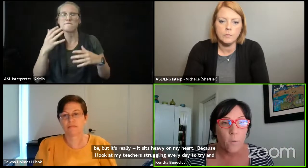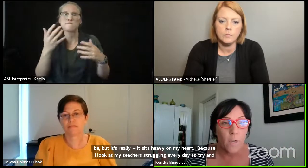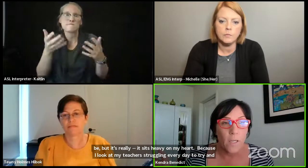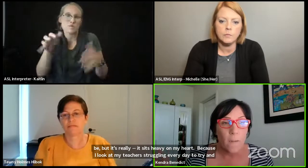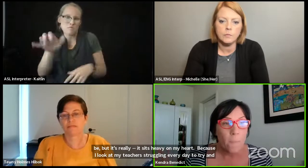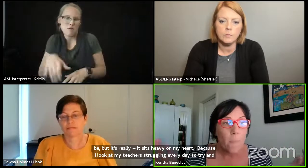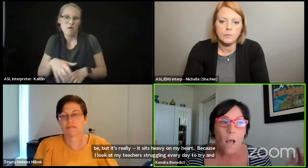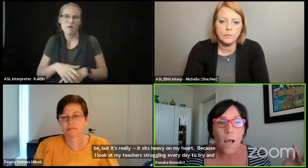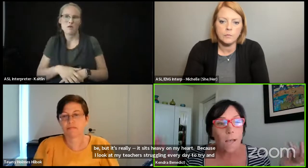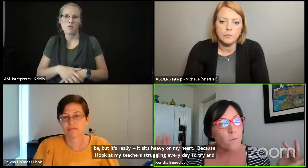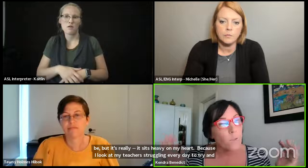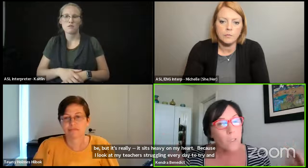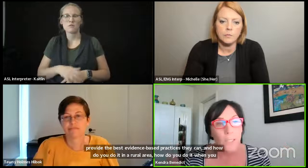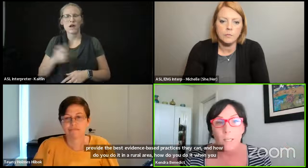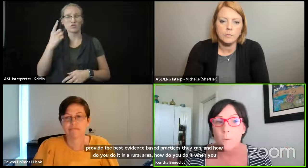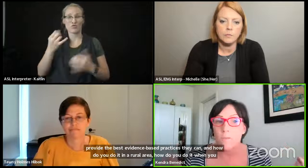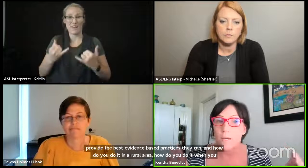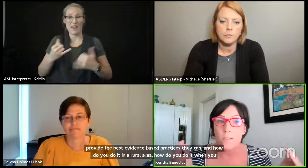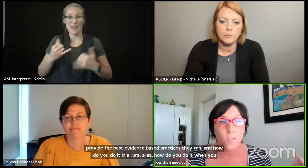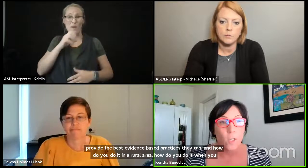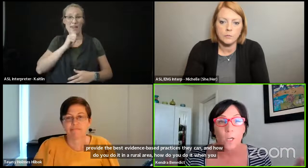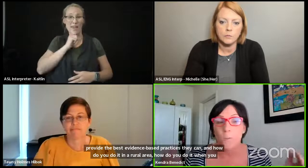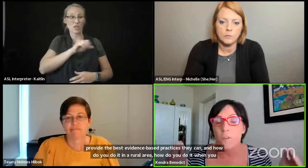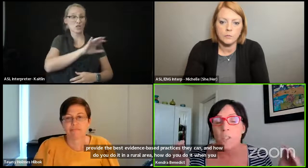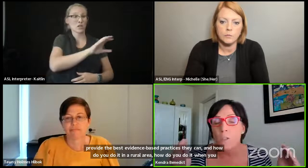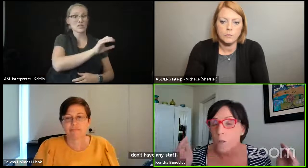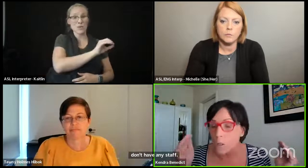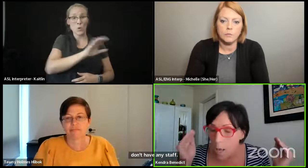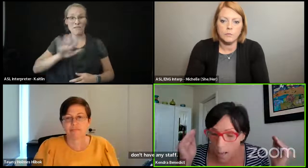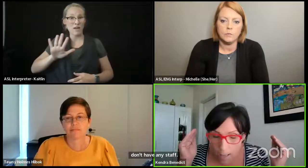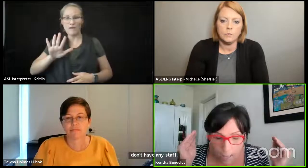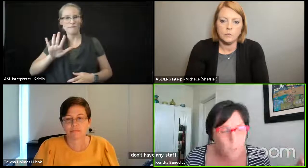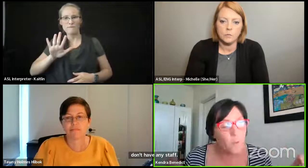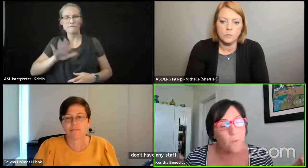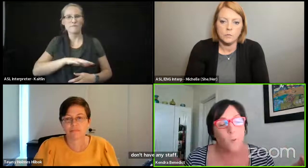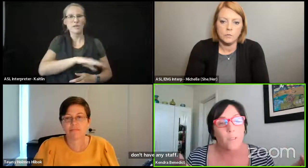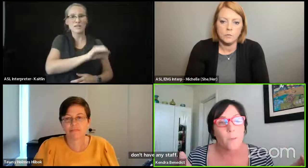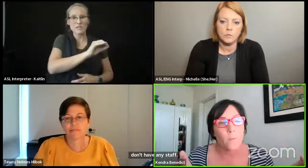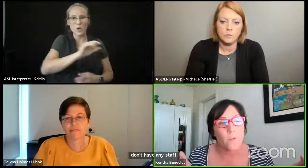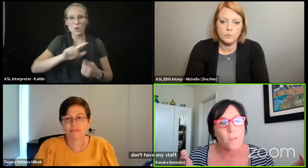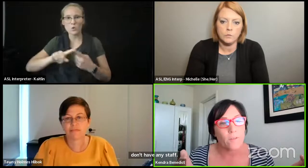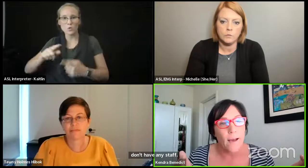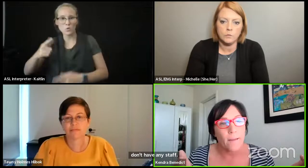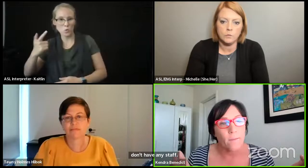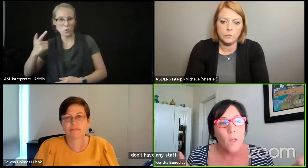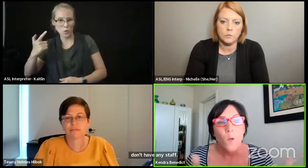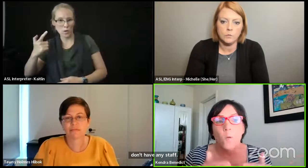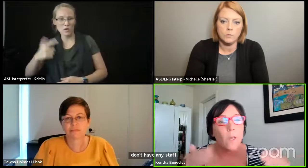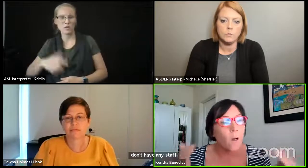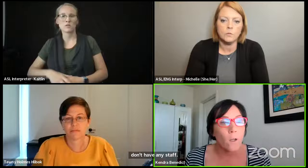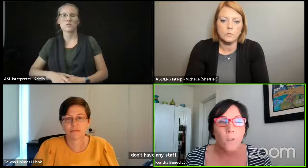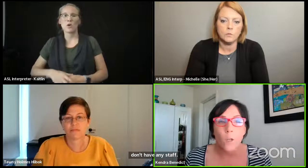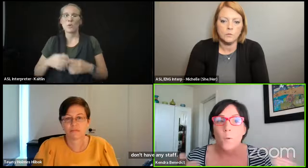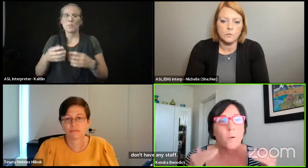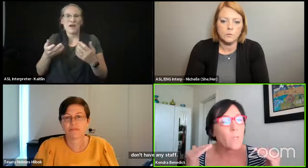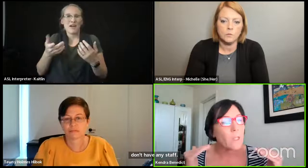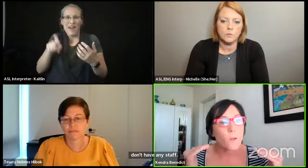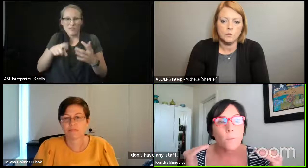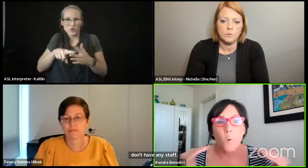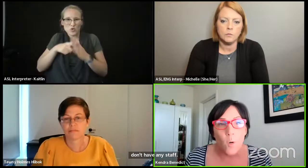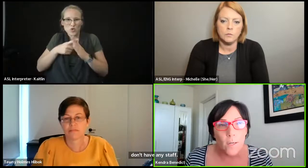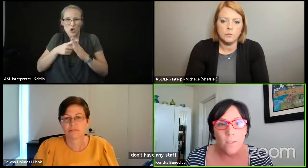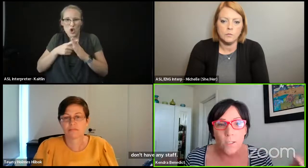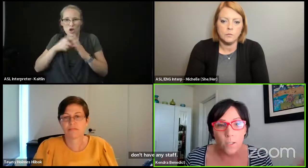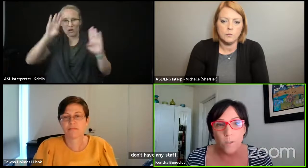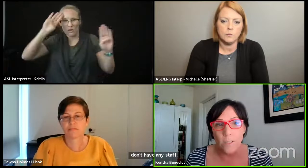to 21, I really think we've got to start with a hyper focus on birth to 5. We all know that we